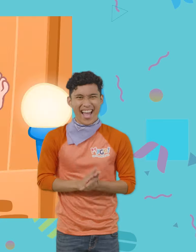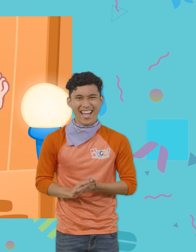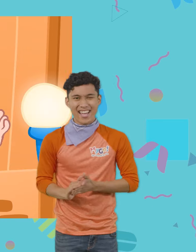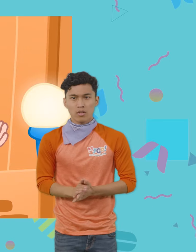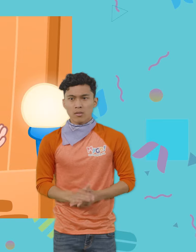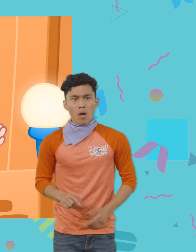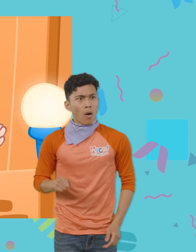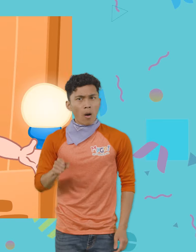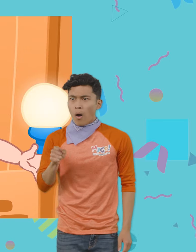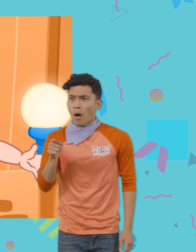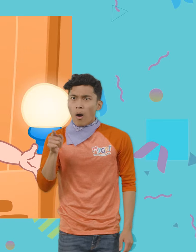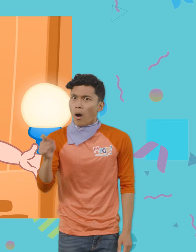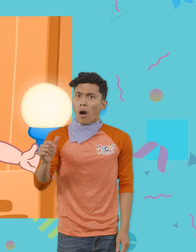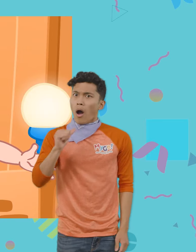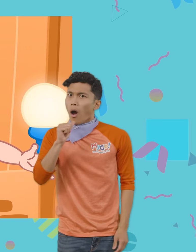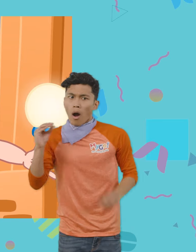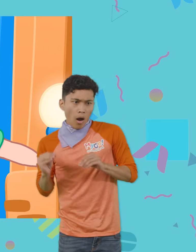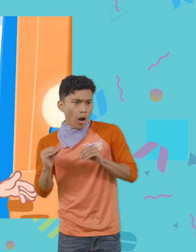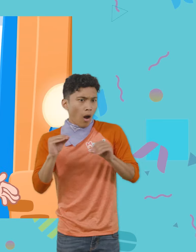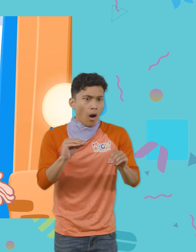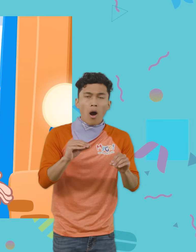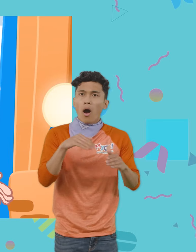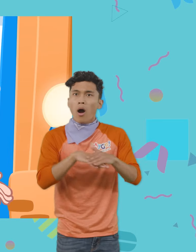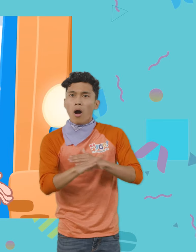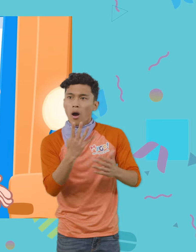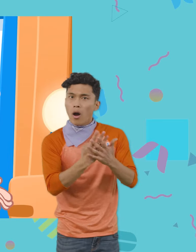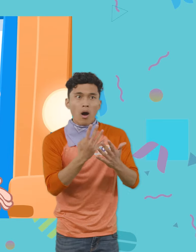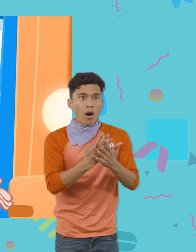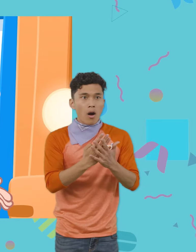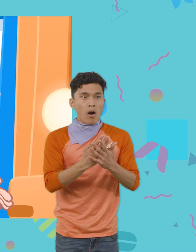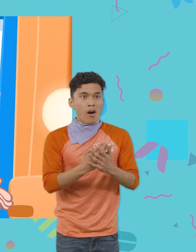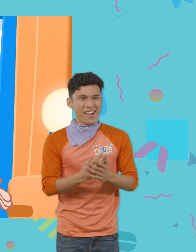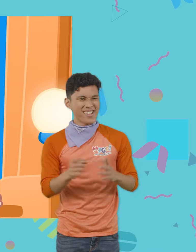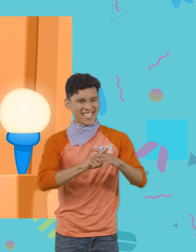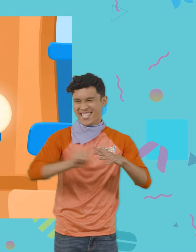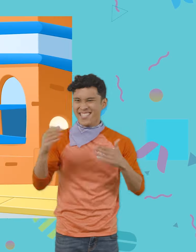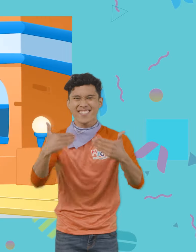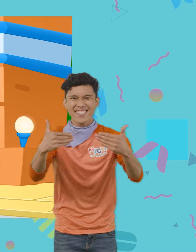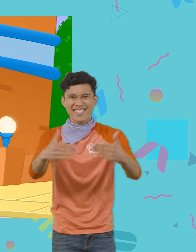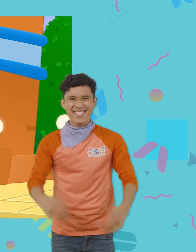He didn't put us in jail, Stein. Yeah! Let's run away!